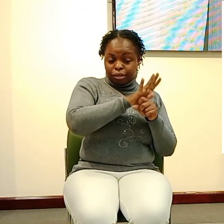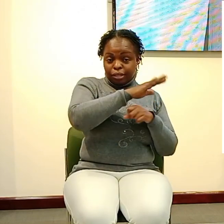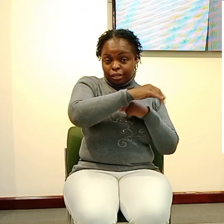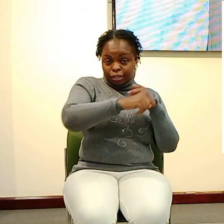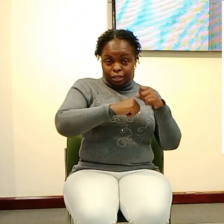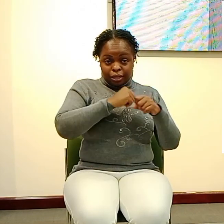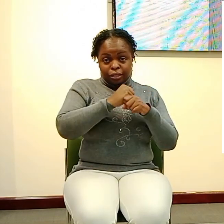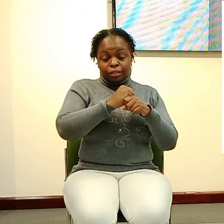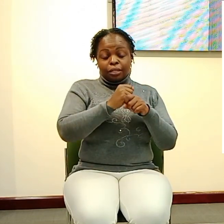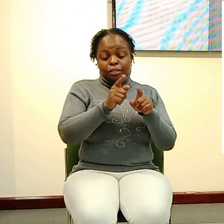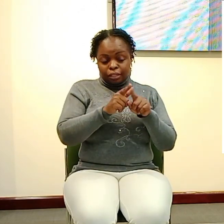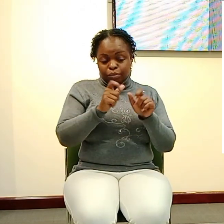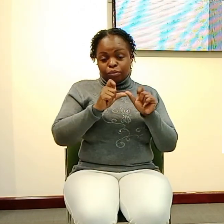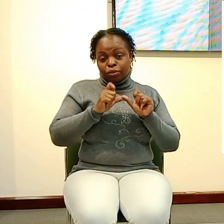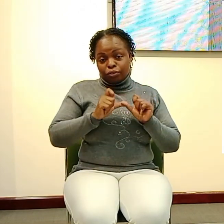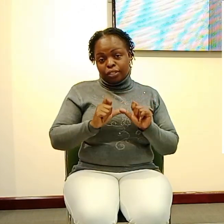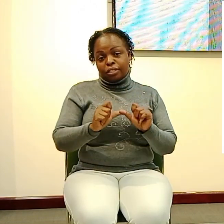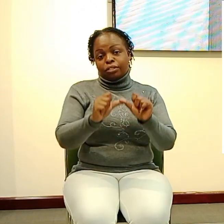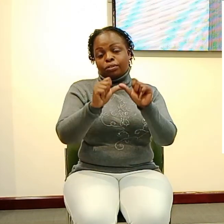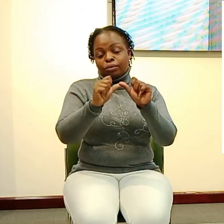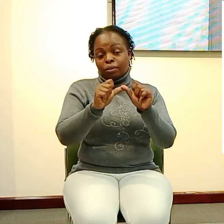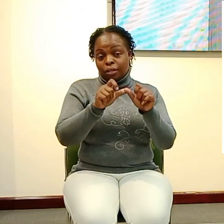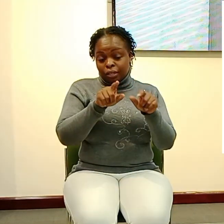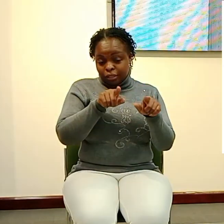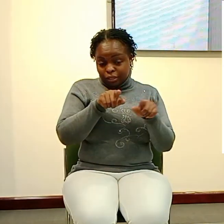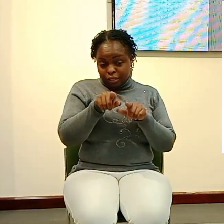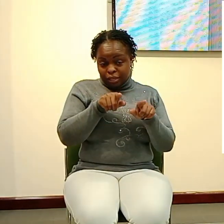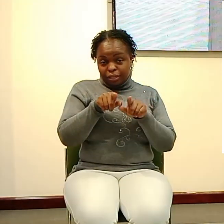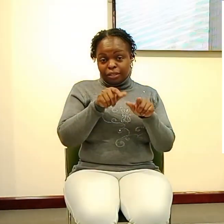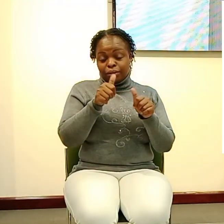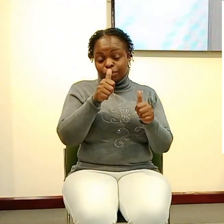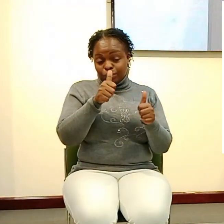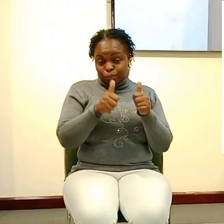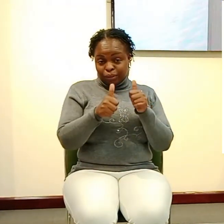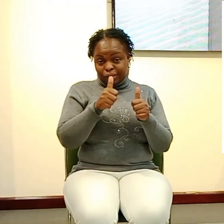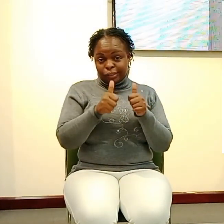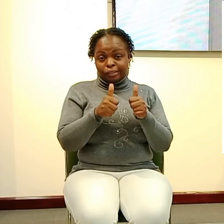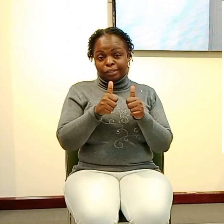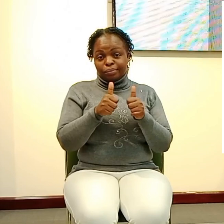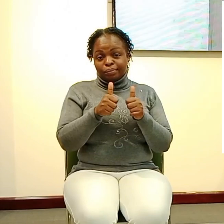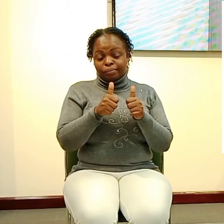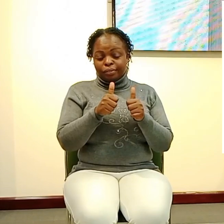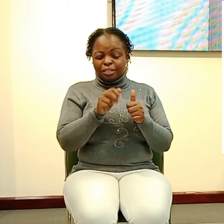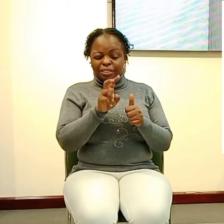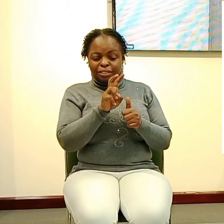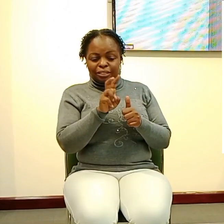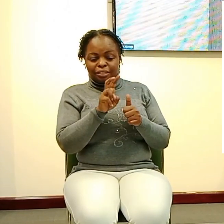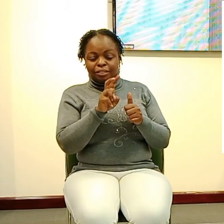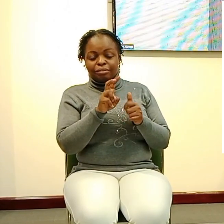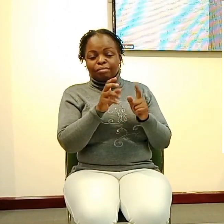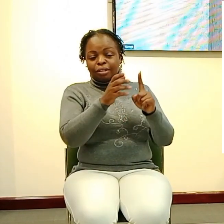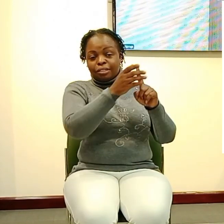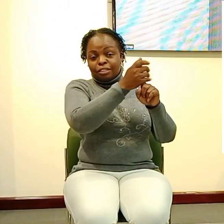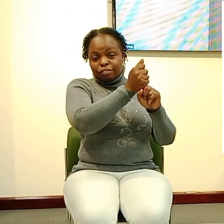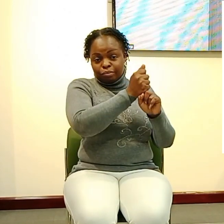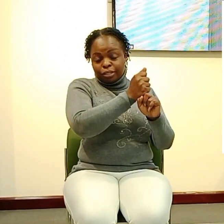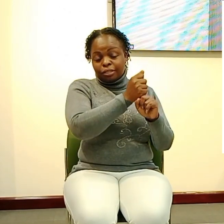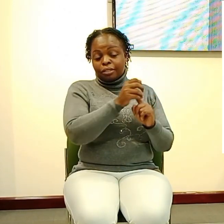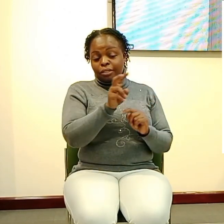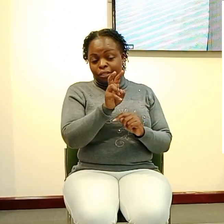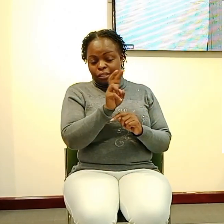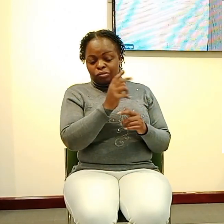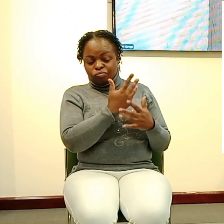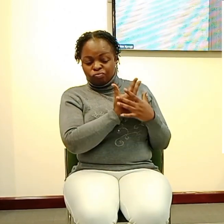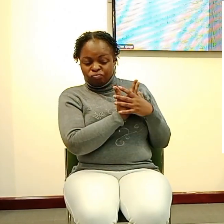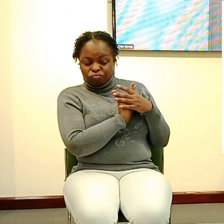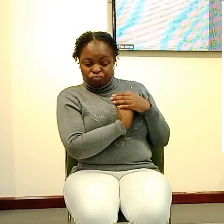we are still on this journey, is a journey that we can see achievements, see